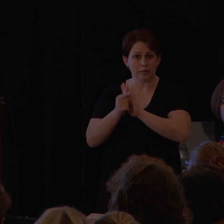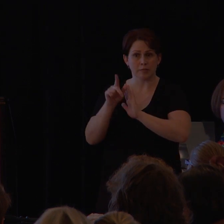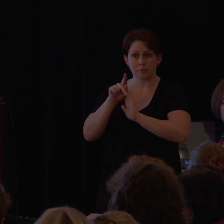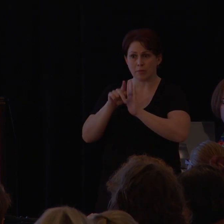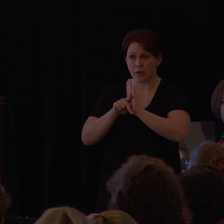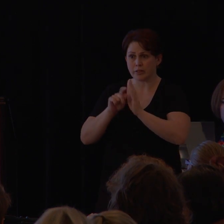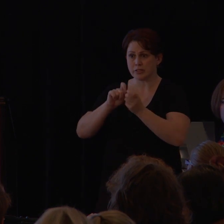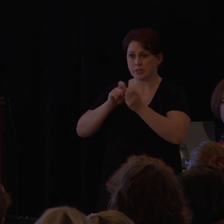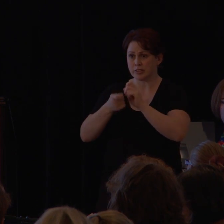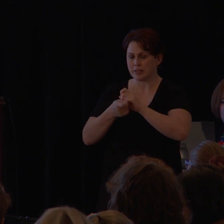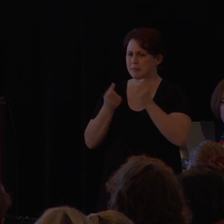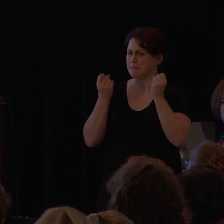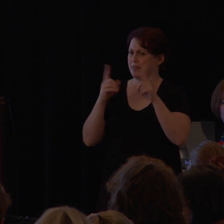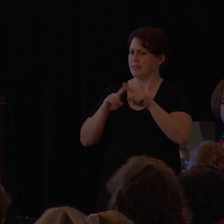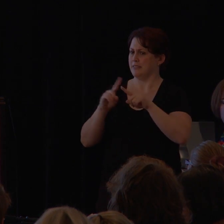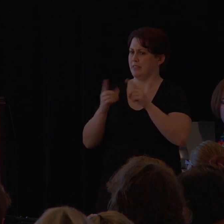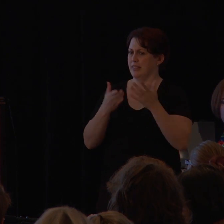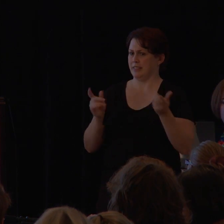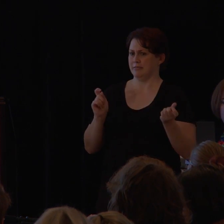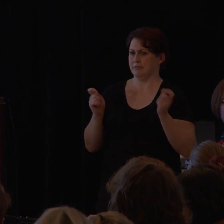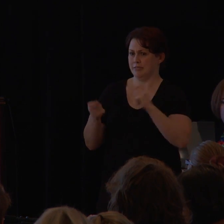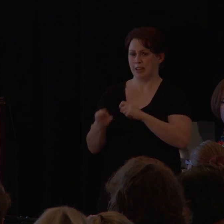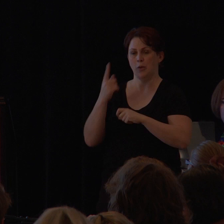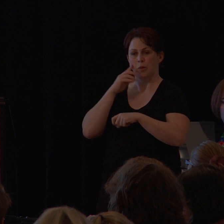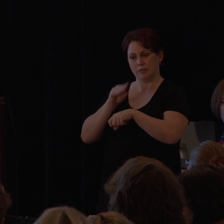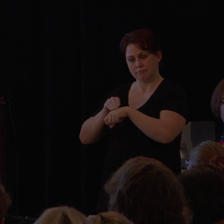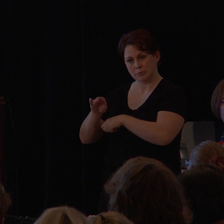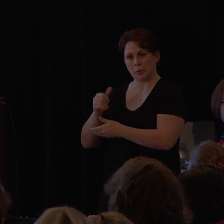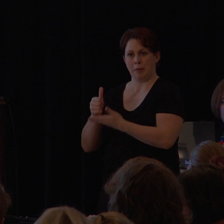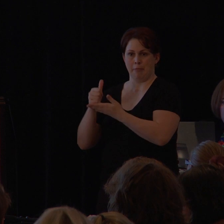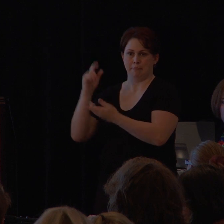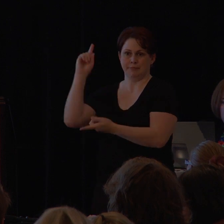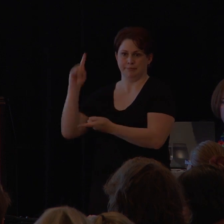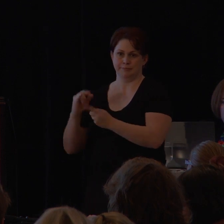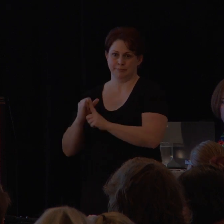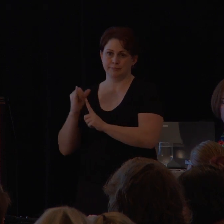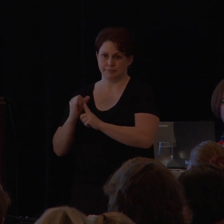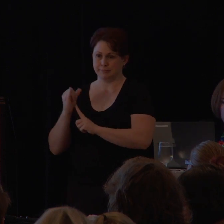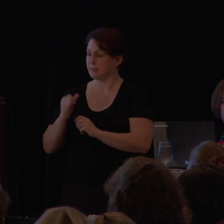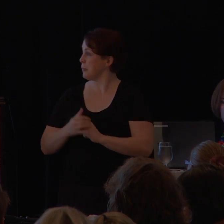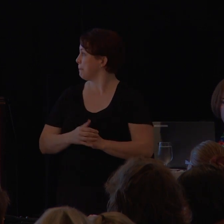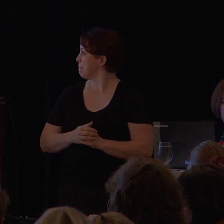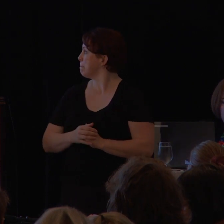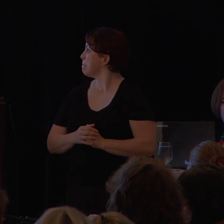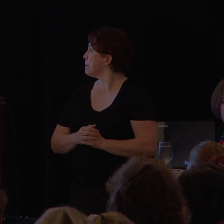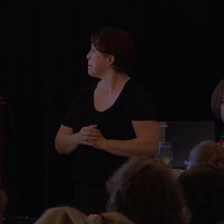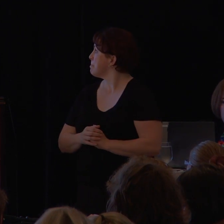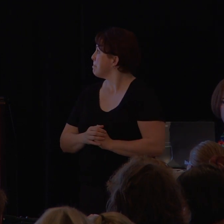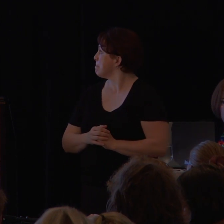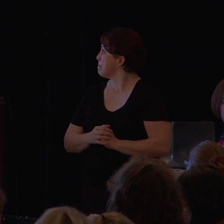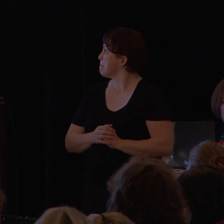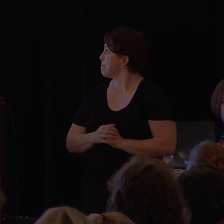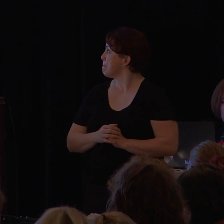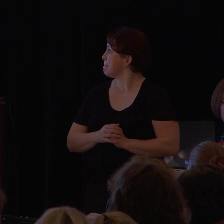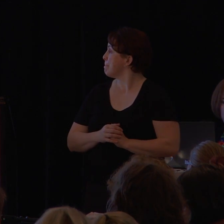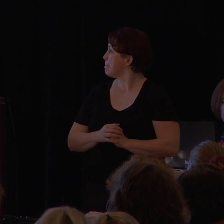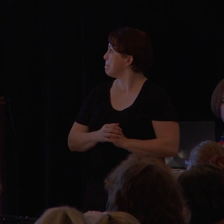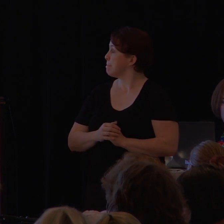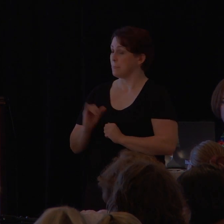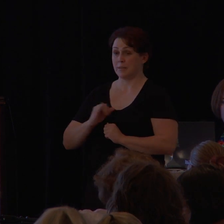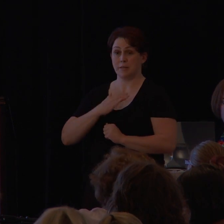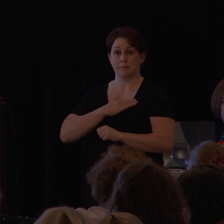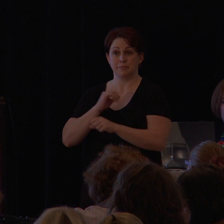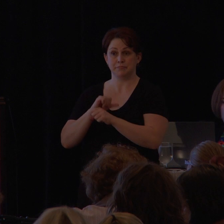to be proceeding on many fronts at once to really have an impact, and it's a community issue. Along those lines, we made various